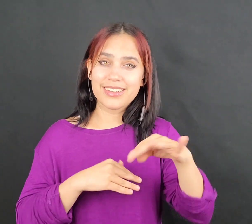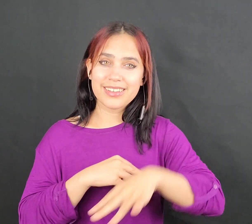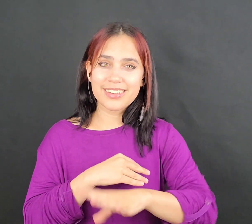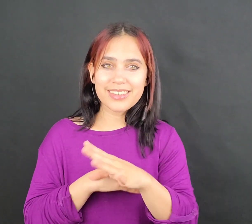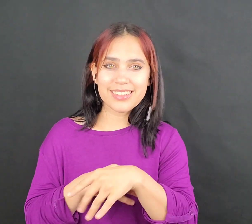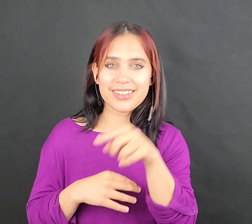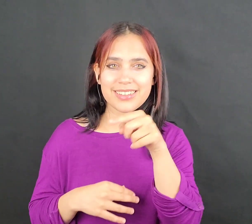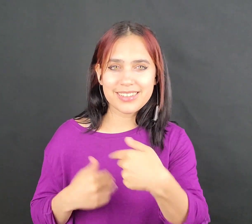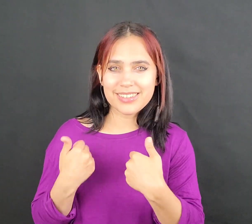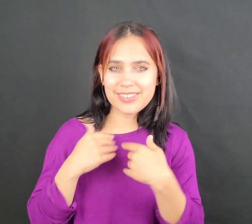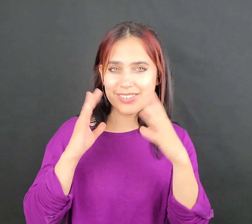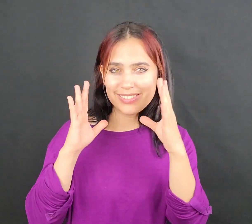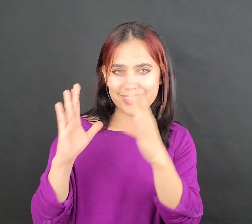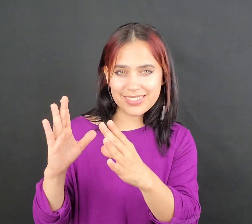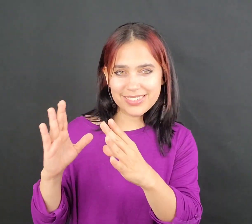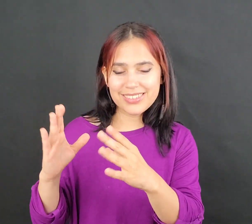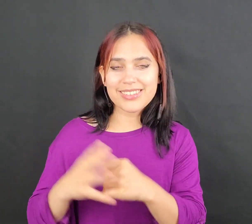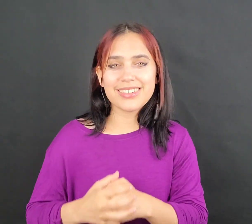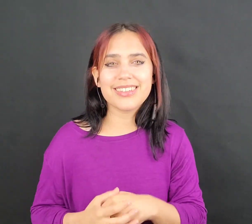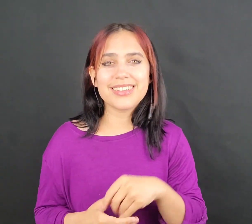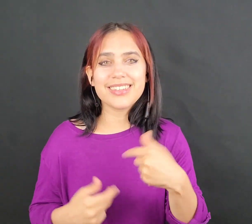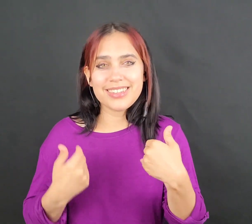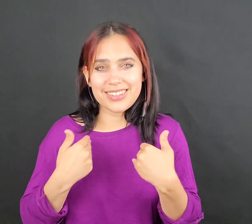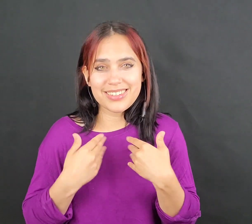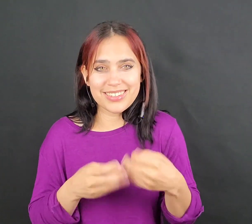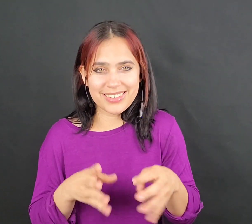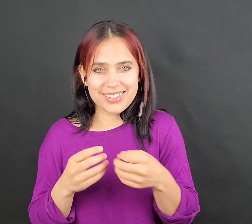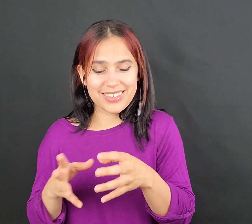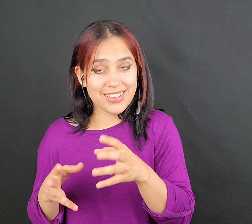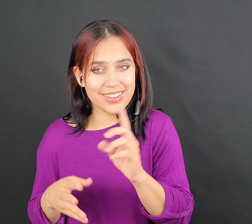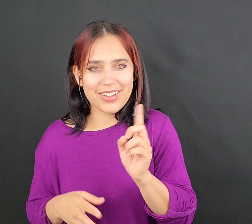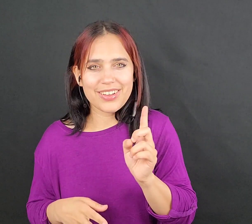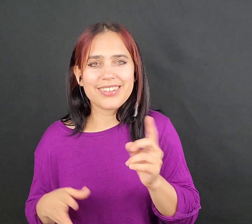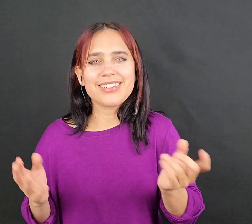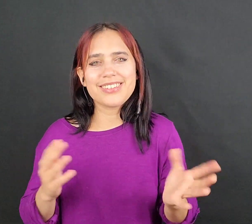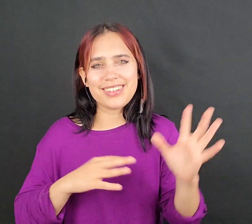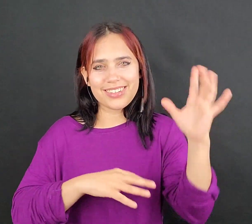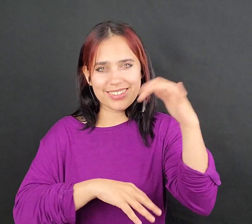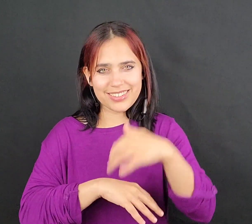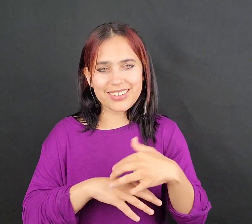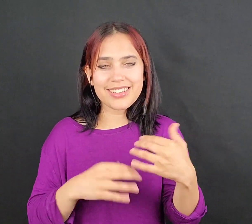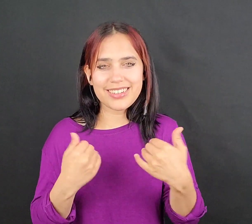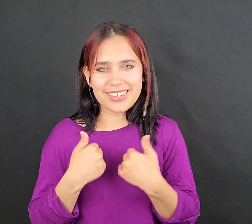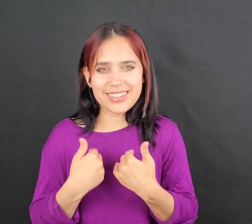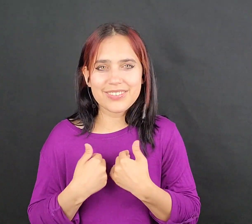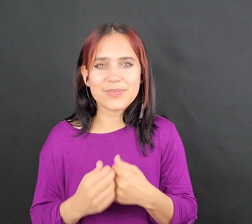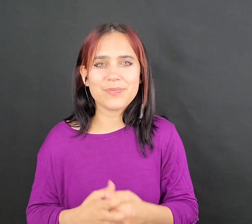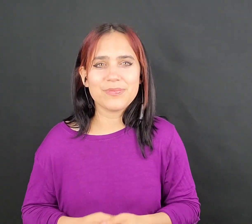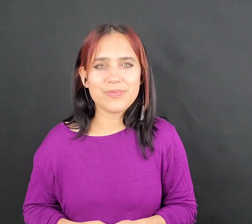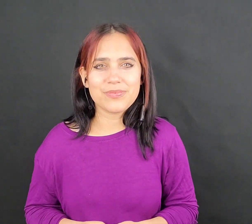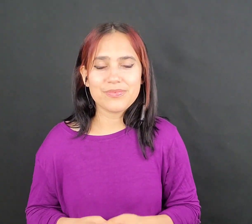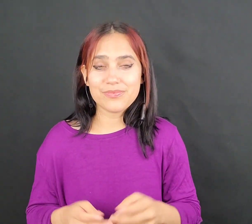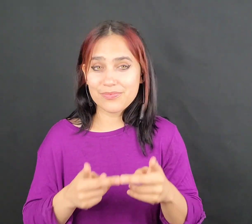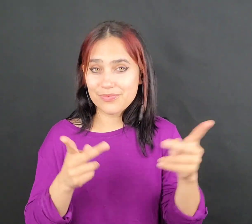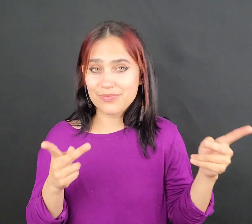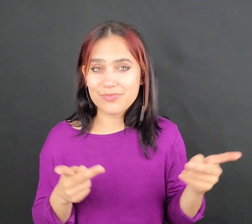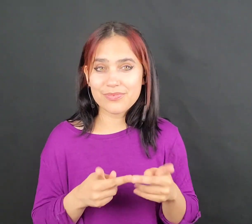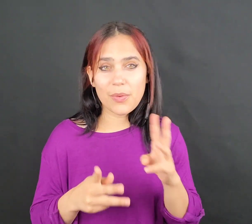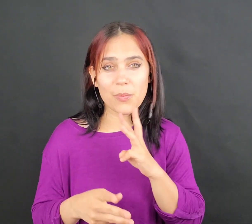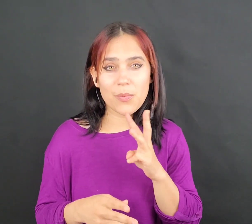tubular stalactites. Straws grow in places where water leaches slowly through cracks in the rock, such as on